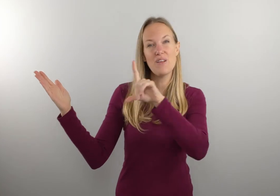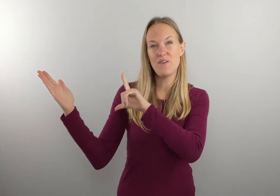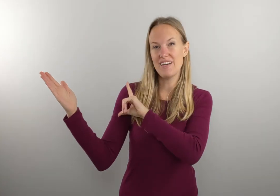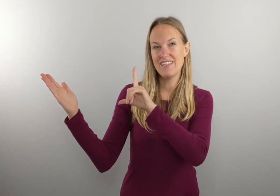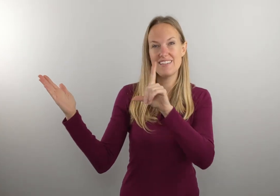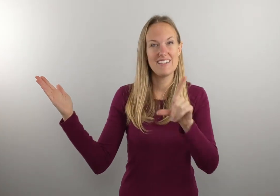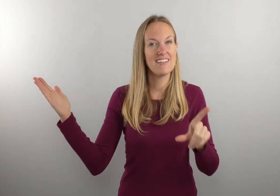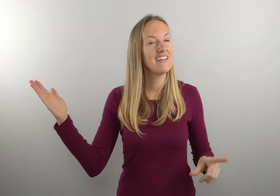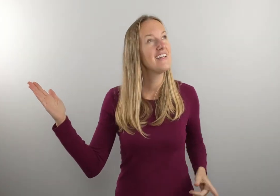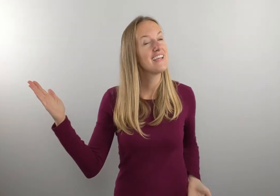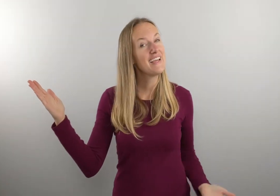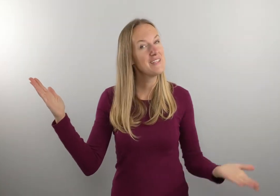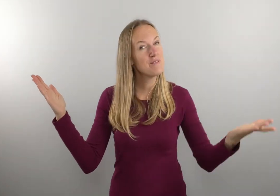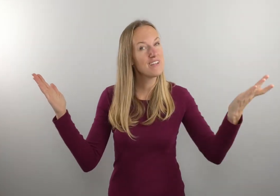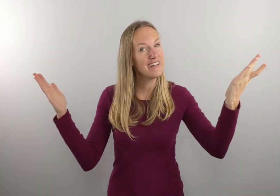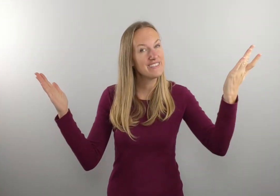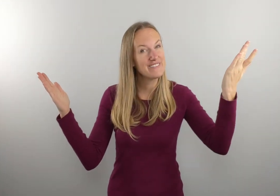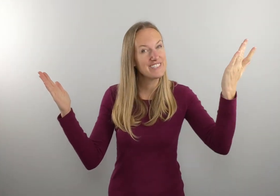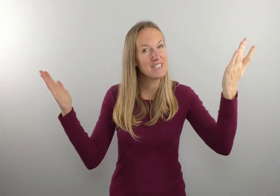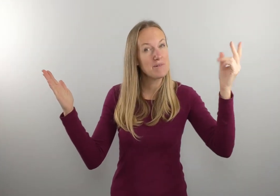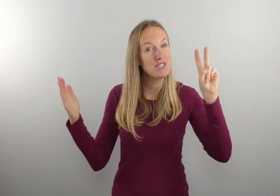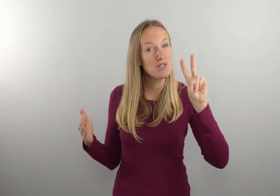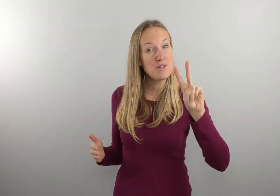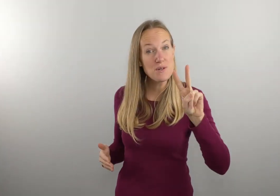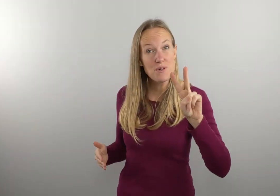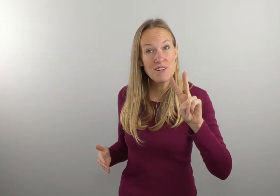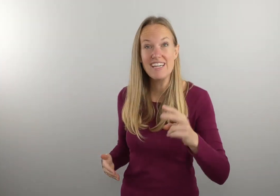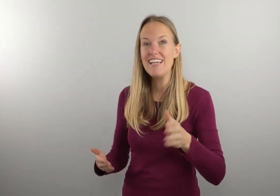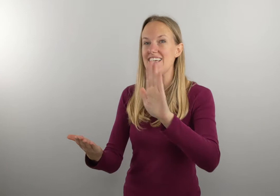Lord. Okay, then moving on to verse number 2.